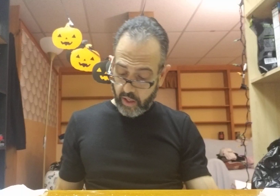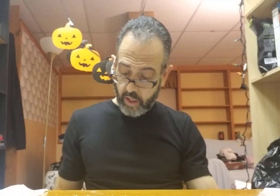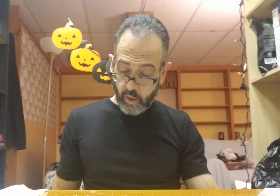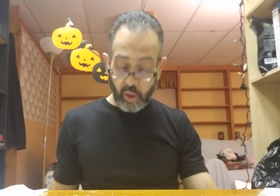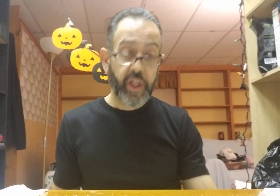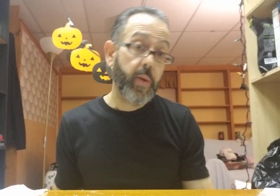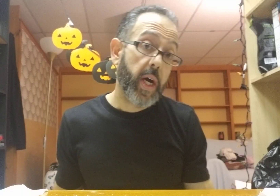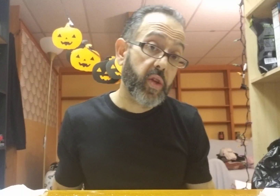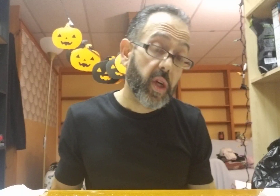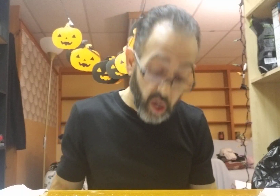So she wants a car.